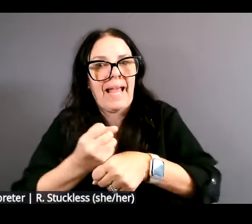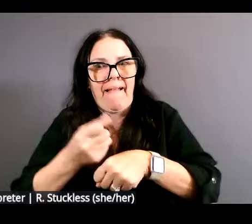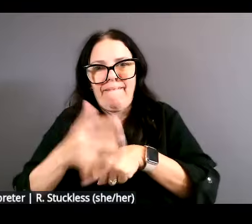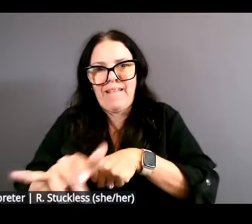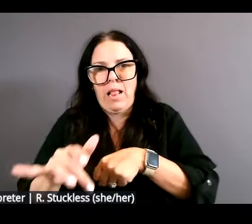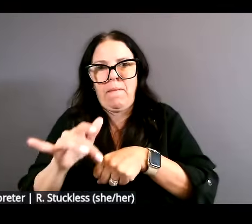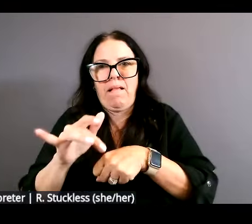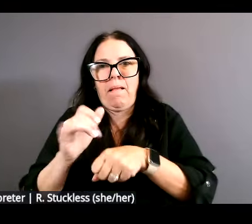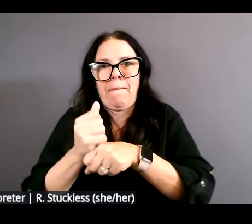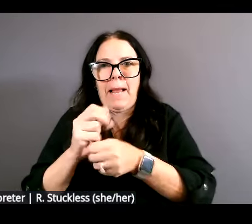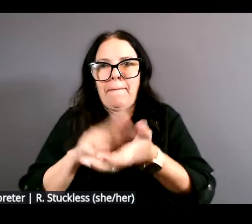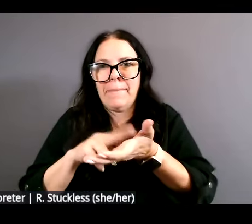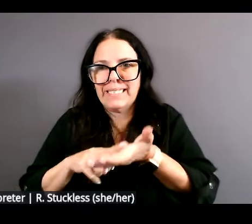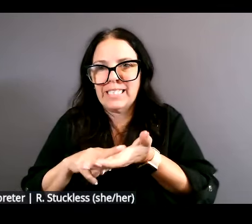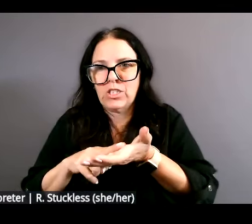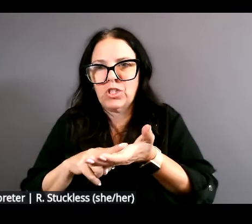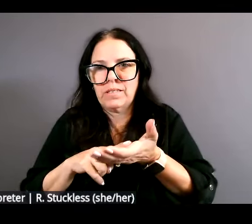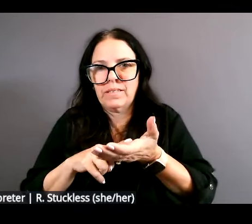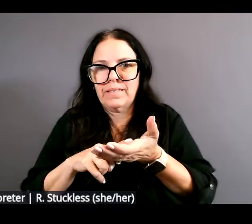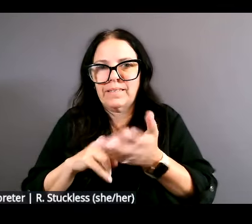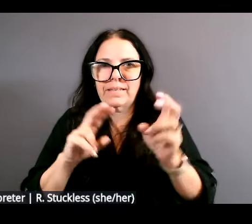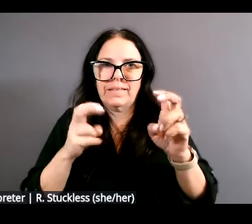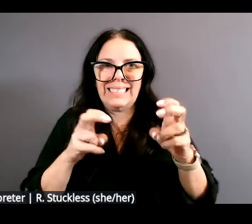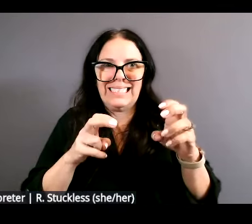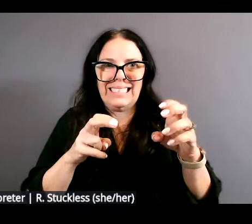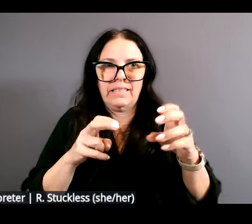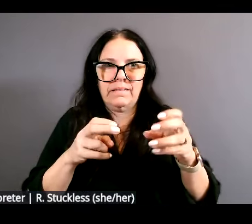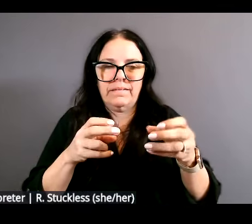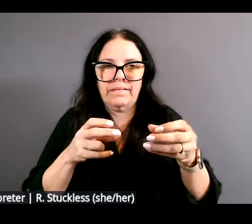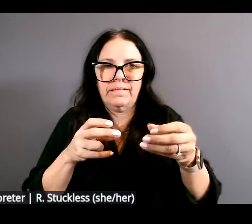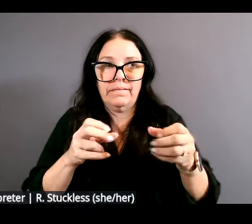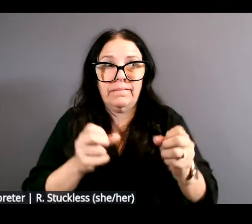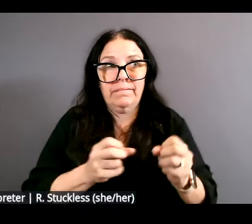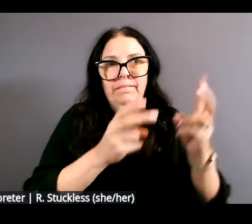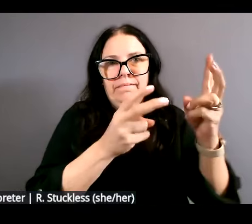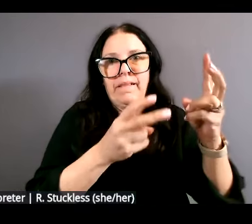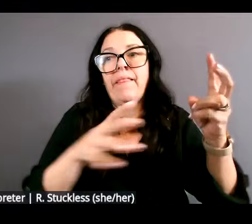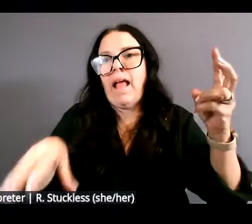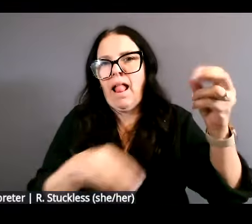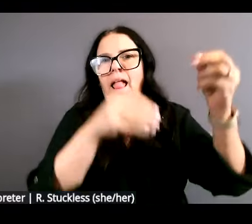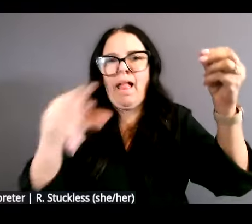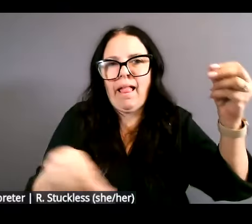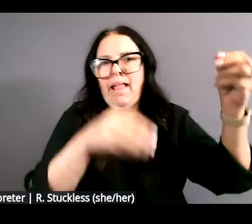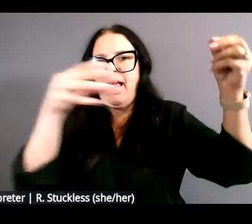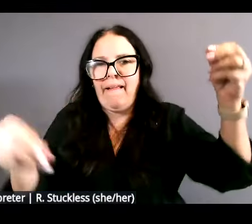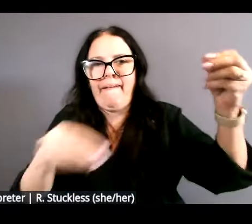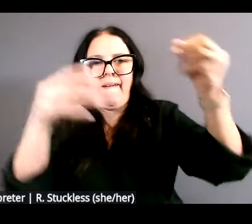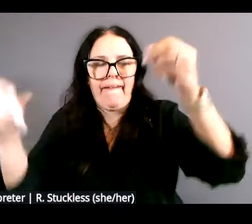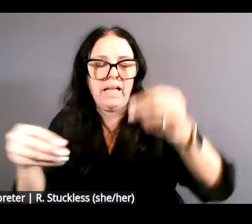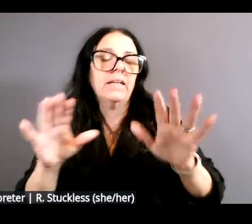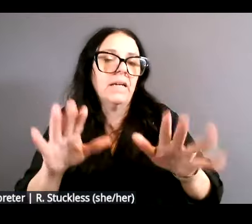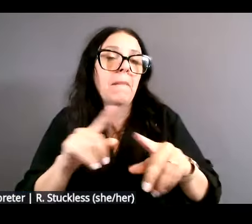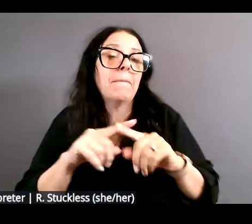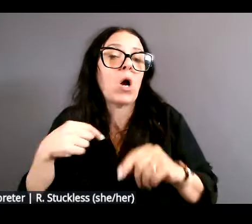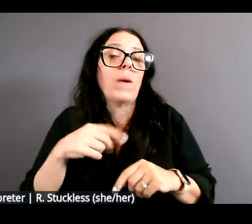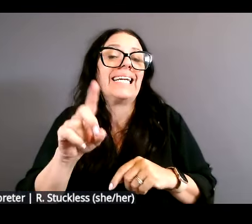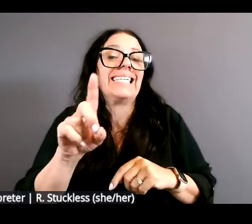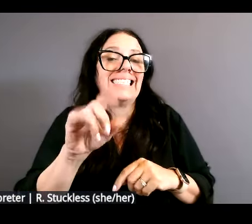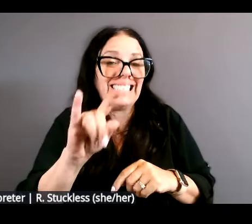make petition like sections available on a rolling basis. But what I will say is that we did purchase high-speed